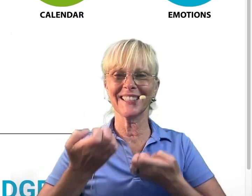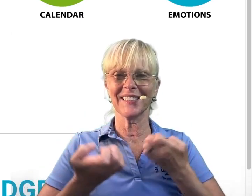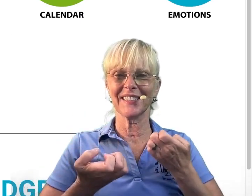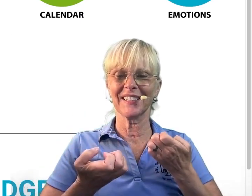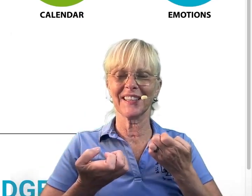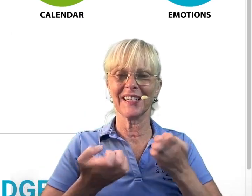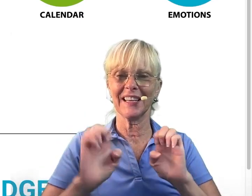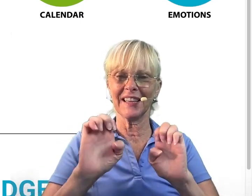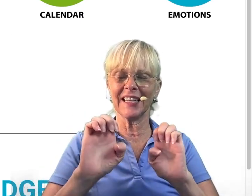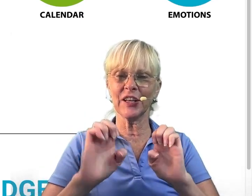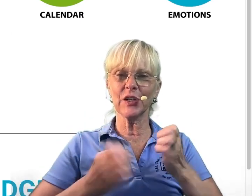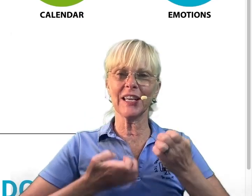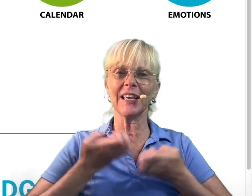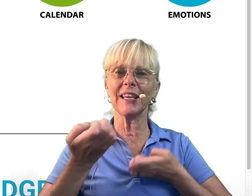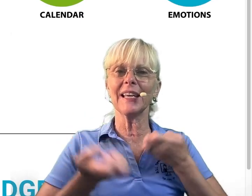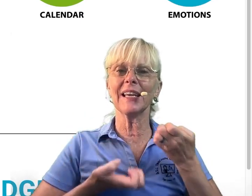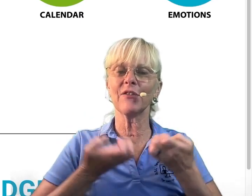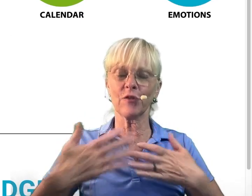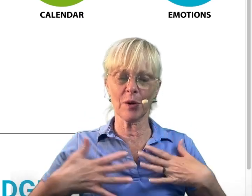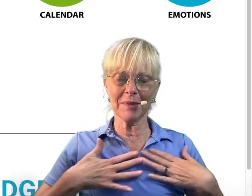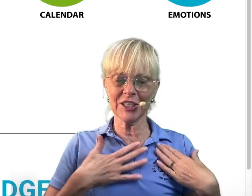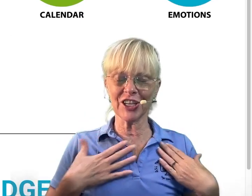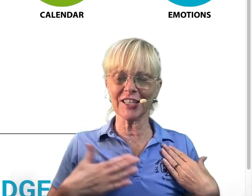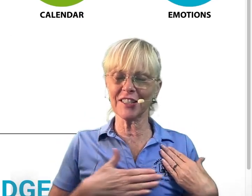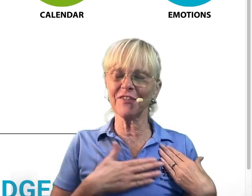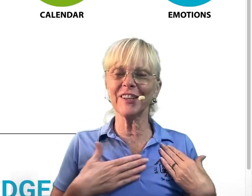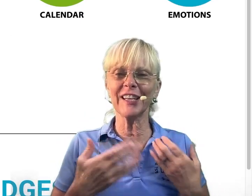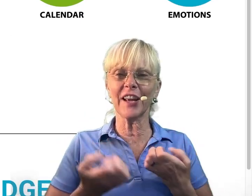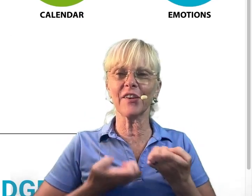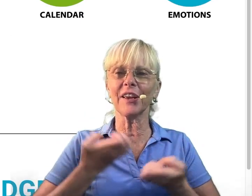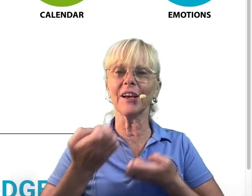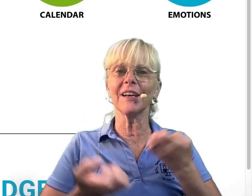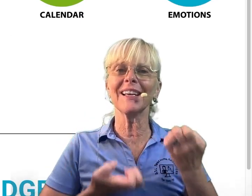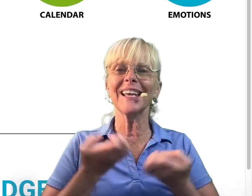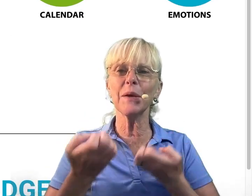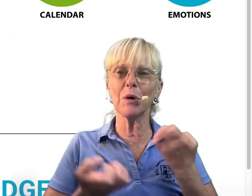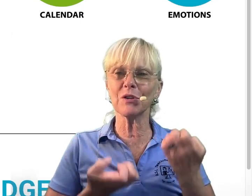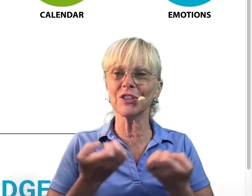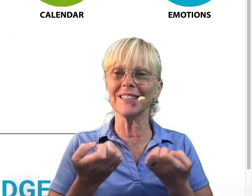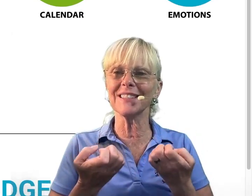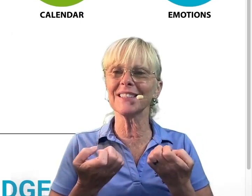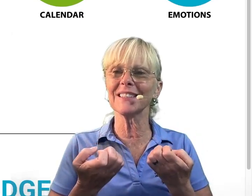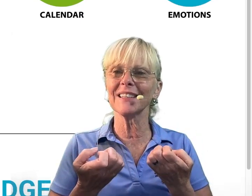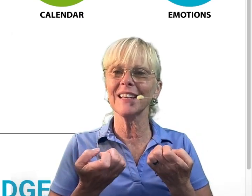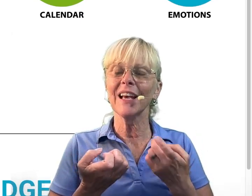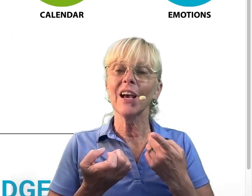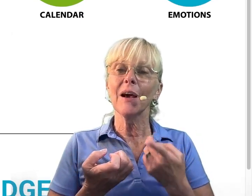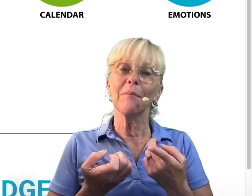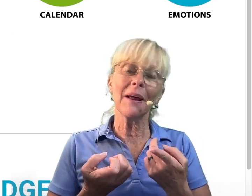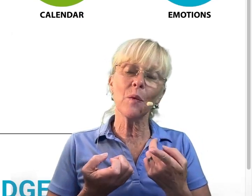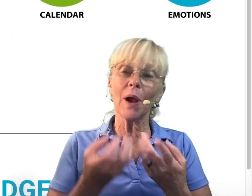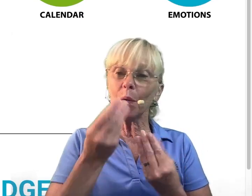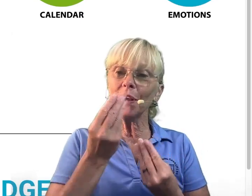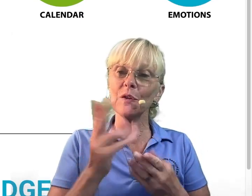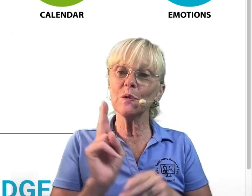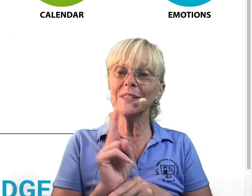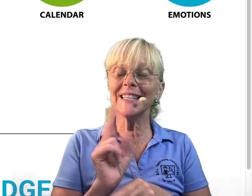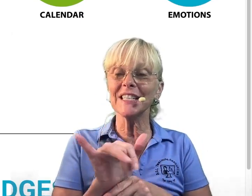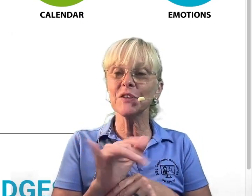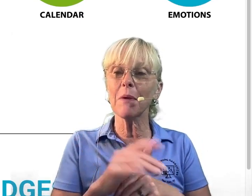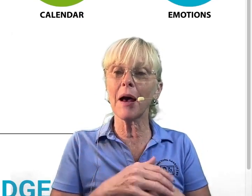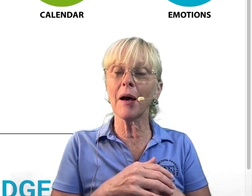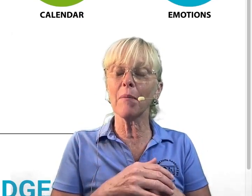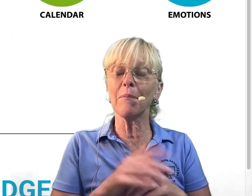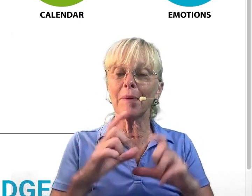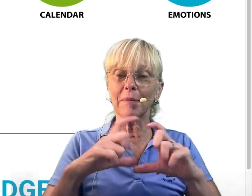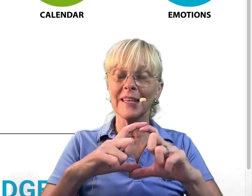Emotions. The letter E, from the chest, the feeling area. Emotions. By the way, we use